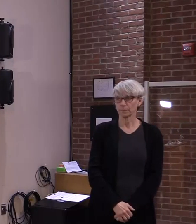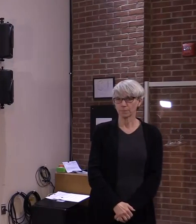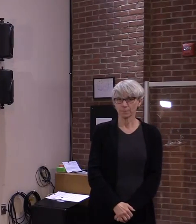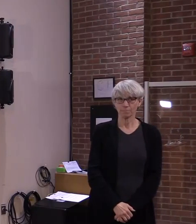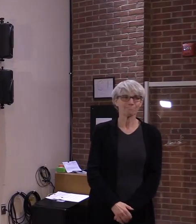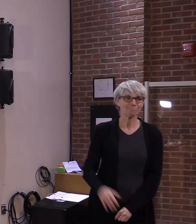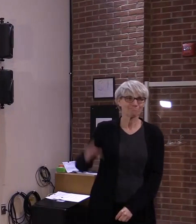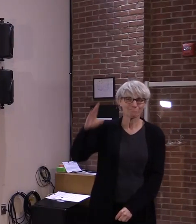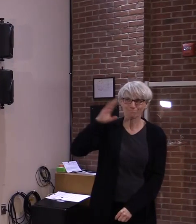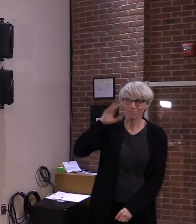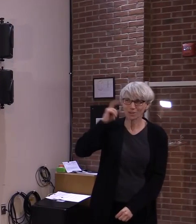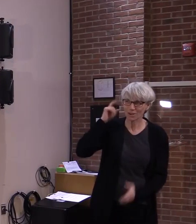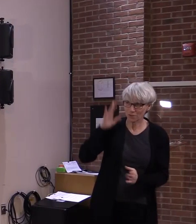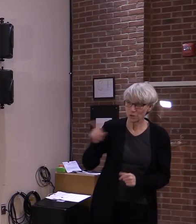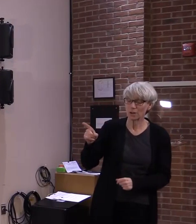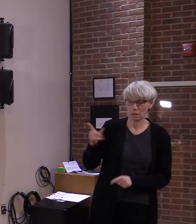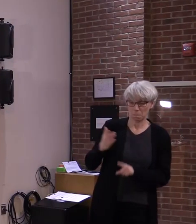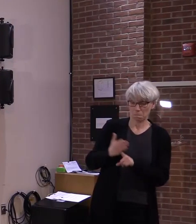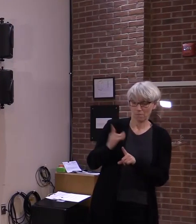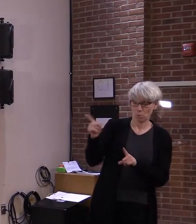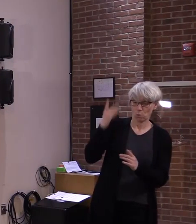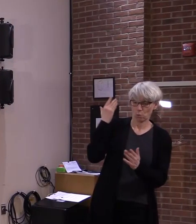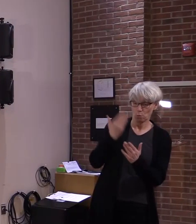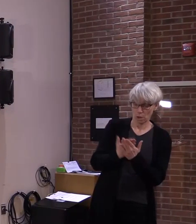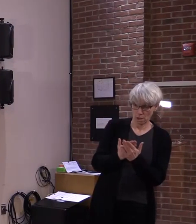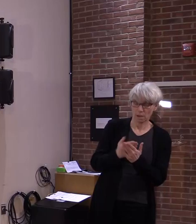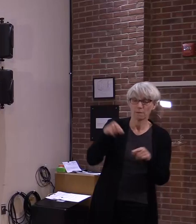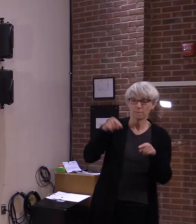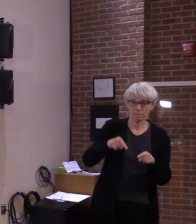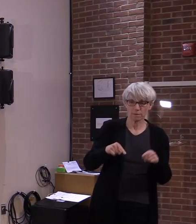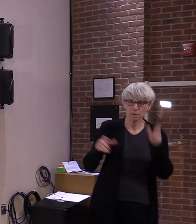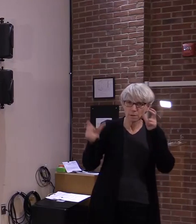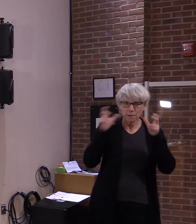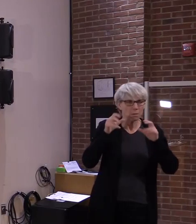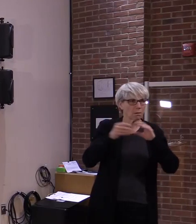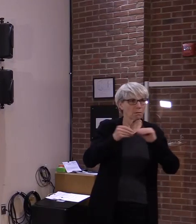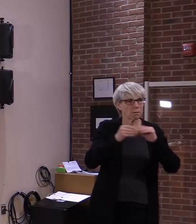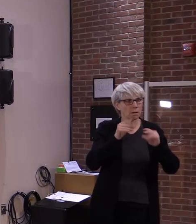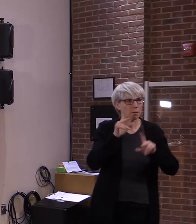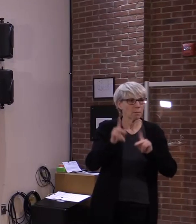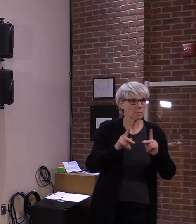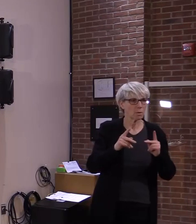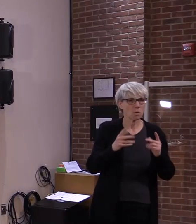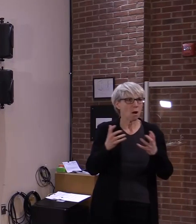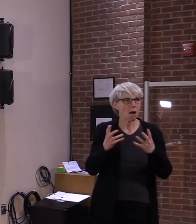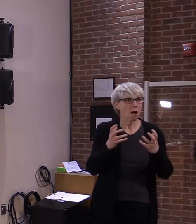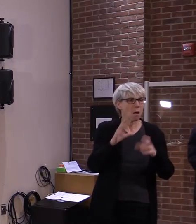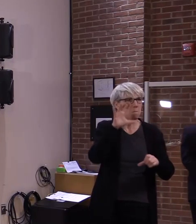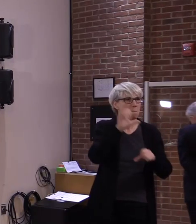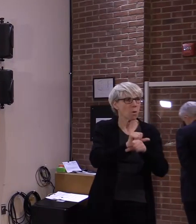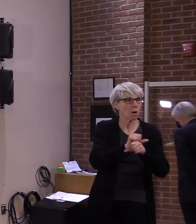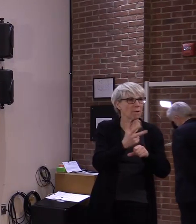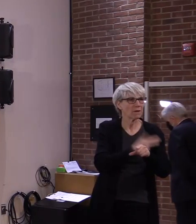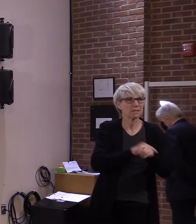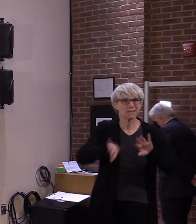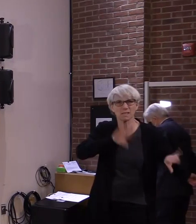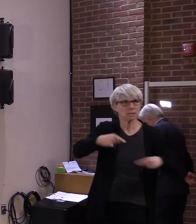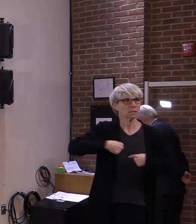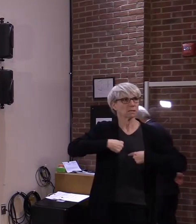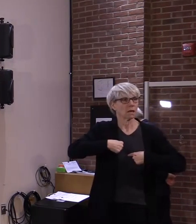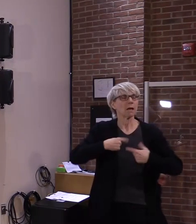Hi, Governor. Before you came on, there was some discussion about people jockeying for different vaccination appointments. And I